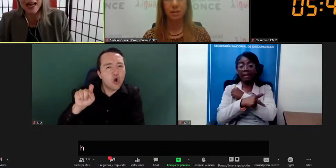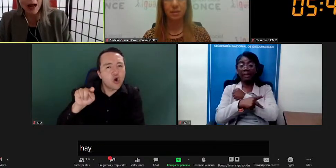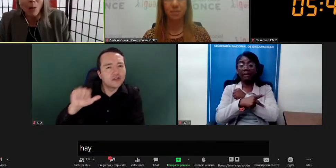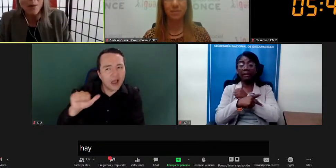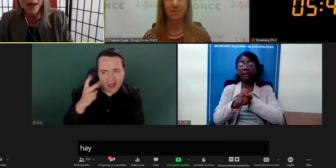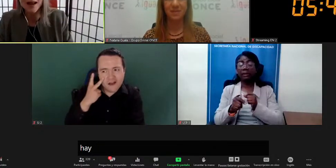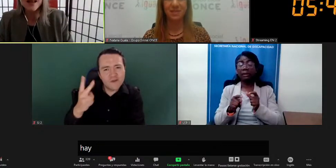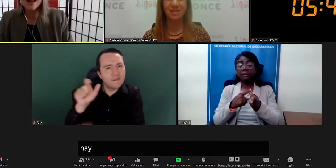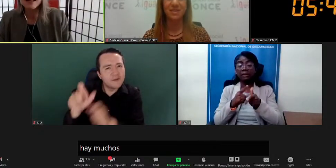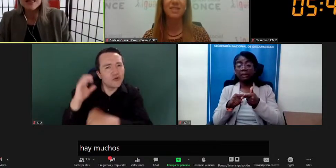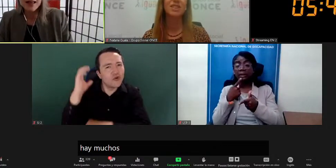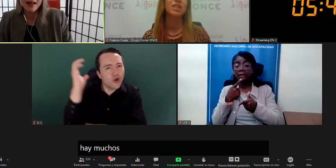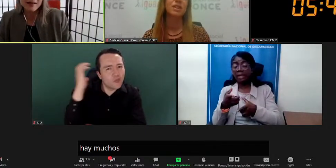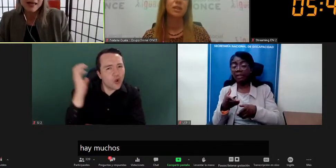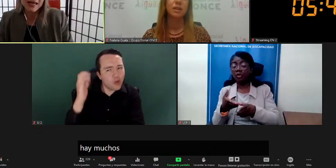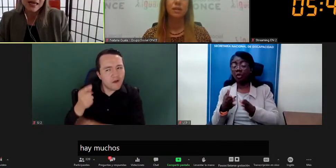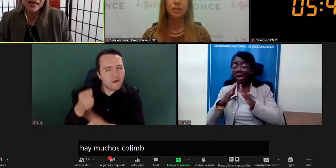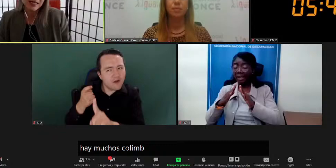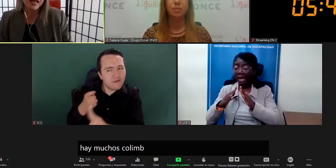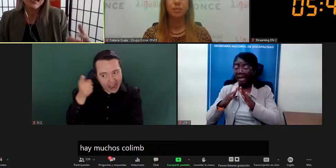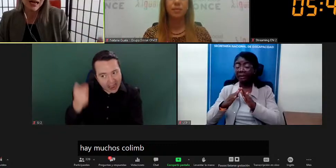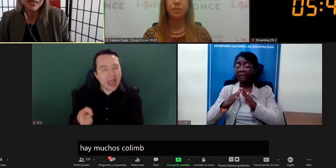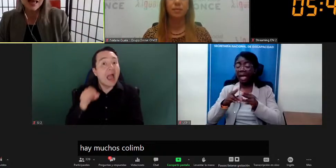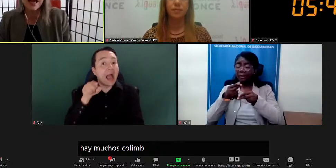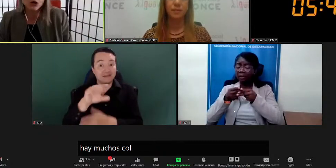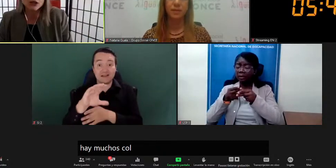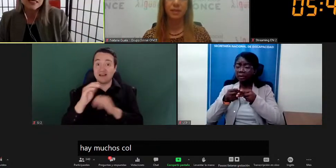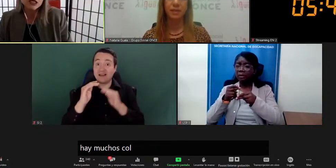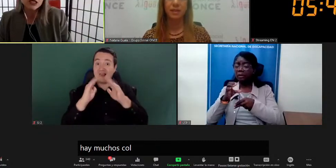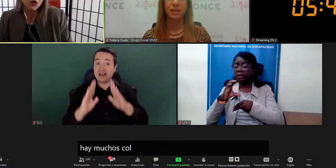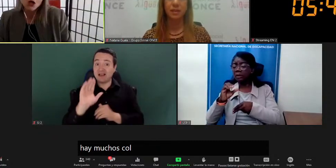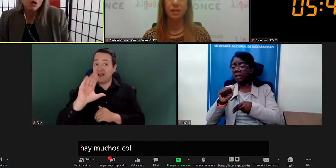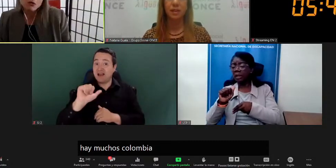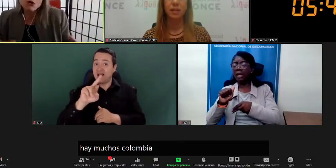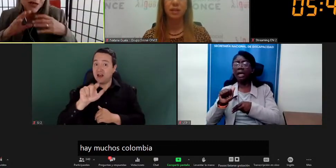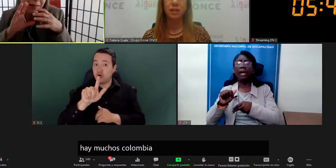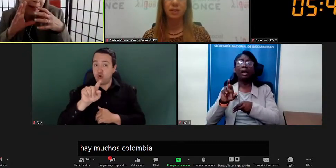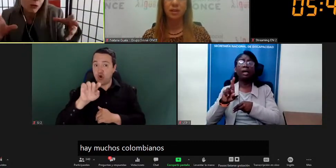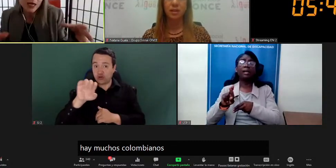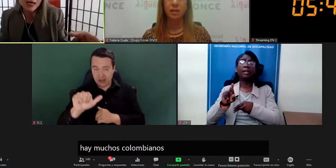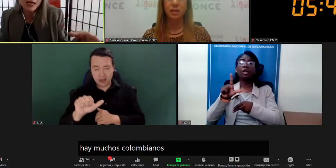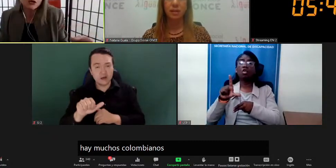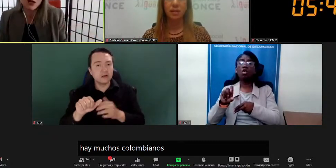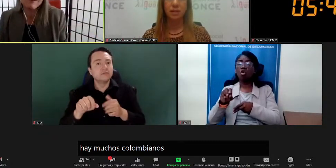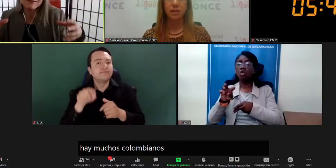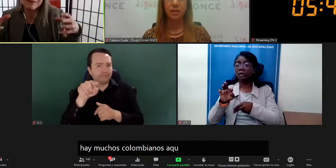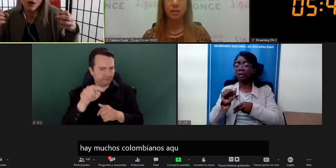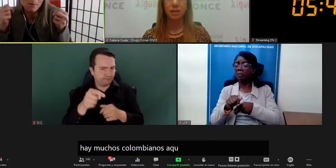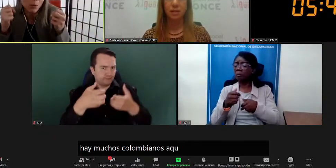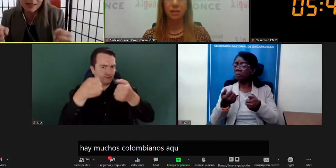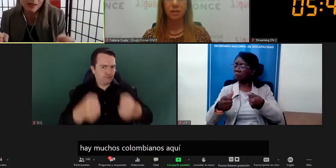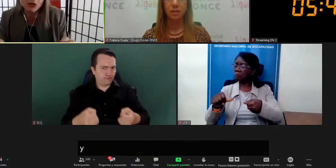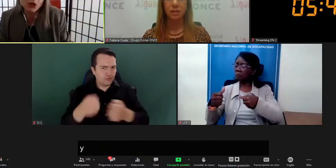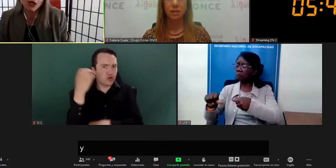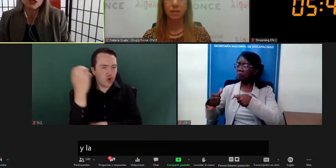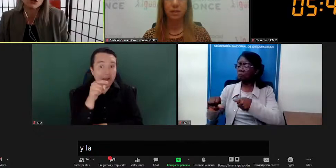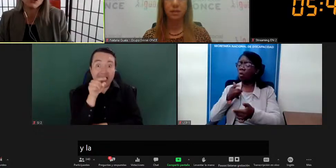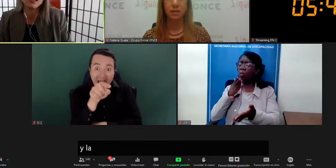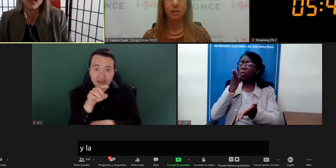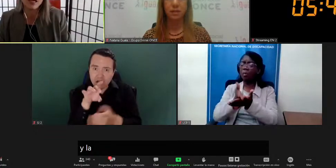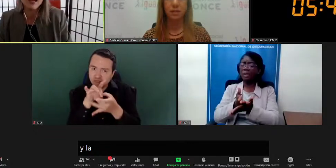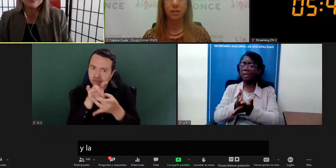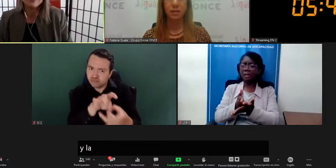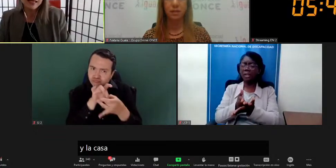i've seen several colombians here at the summit and so carlota's house has been one of